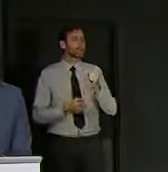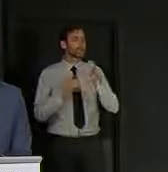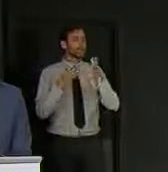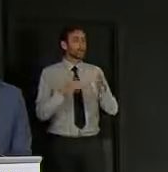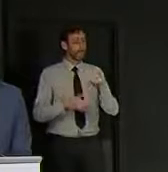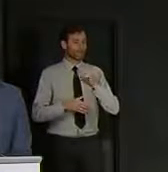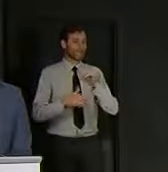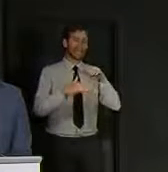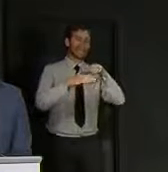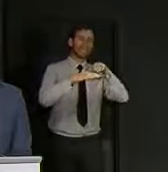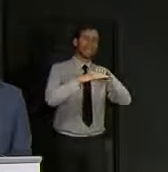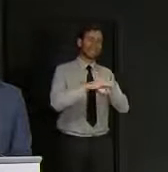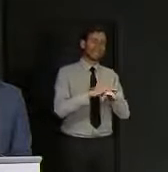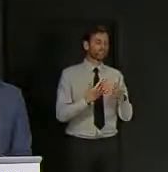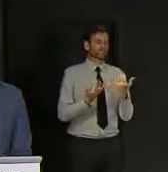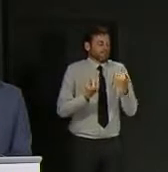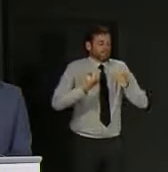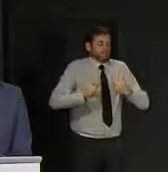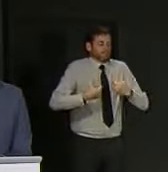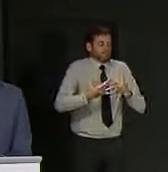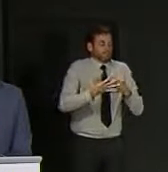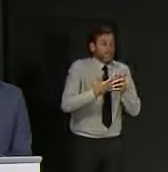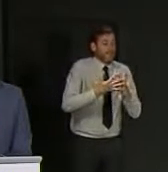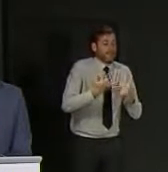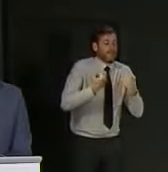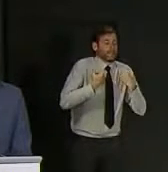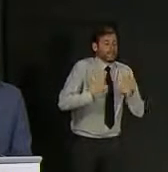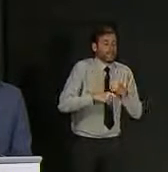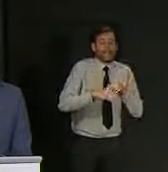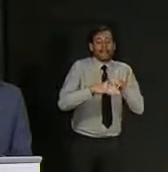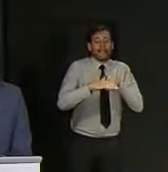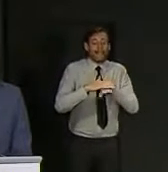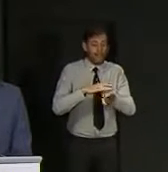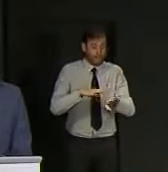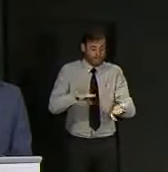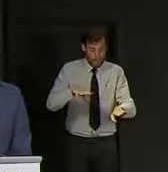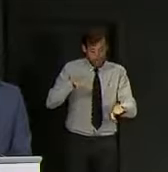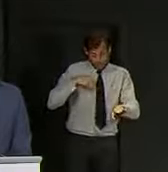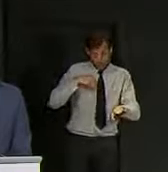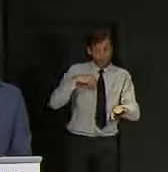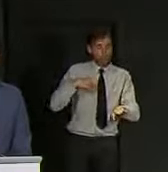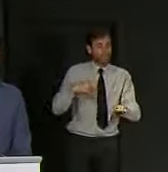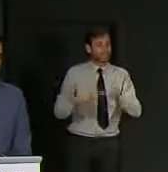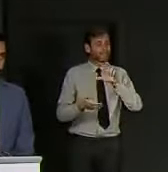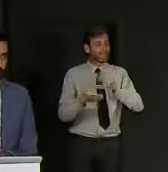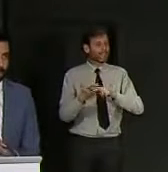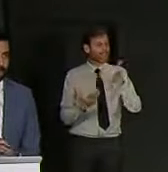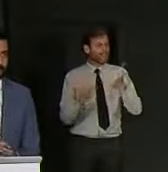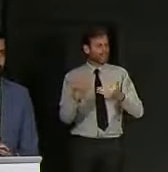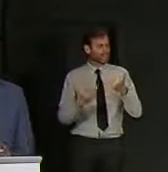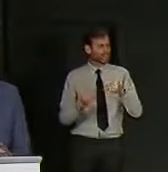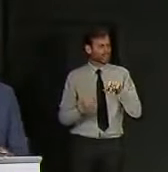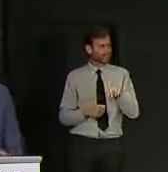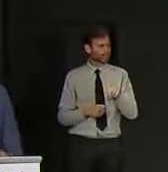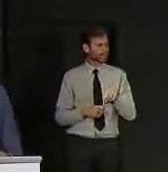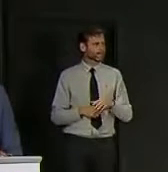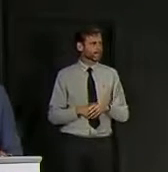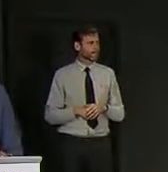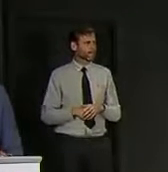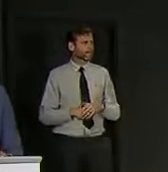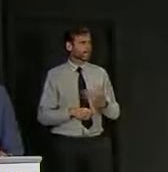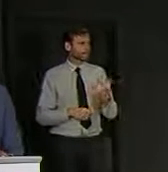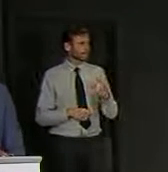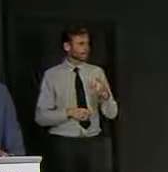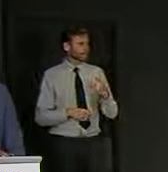after being admitted for another condition, you say that we need to validate the data. But why can the regular testing of NHS